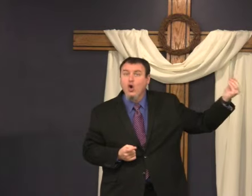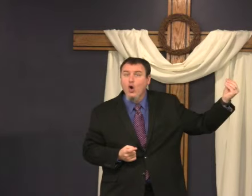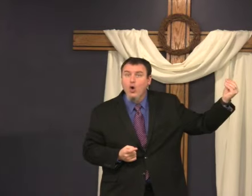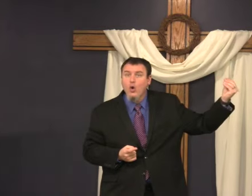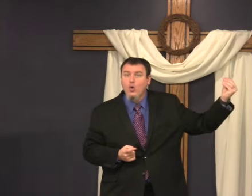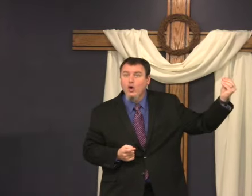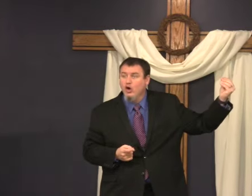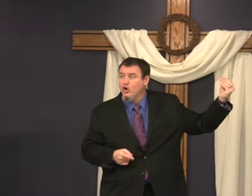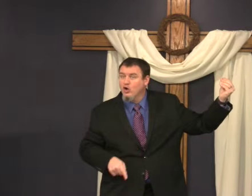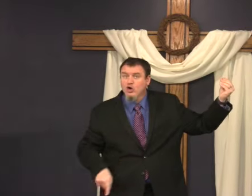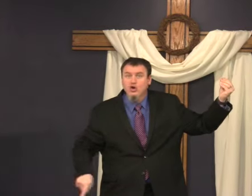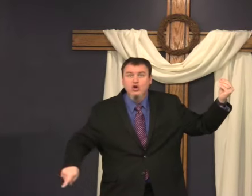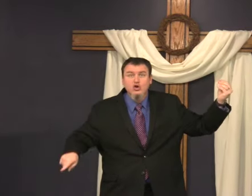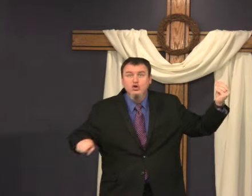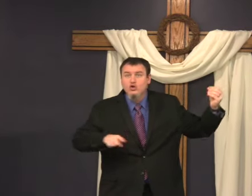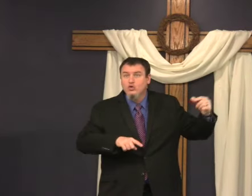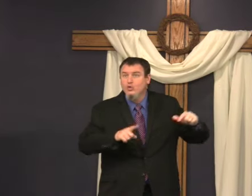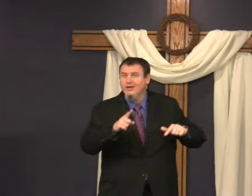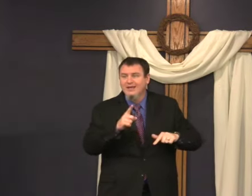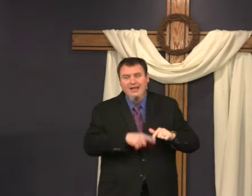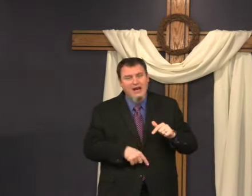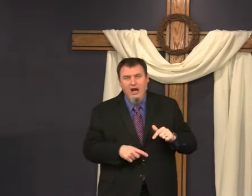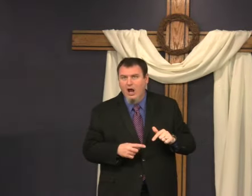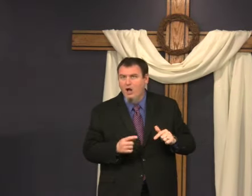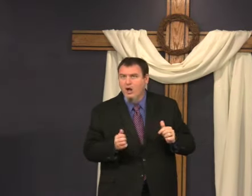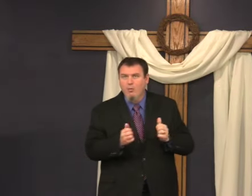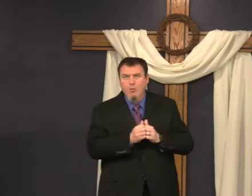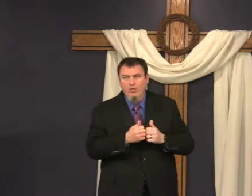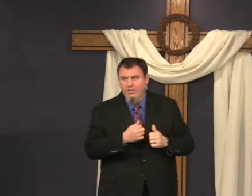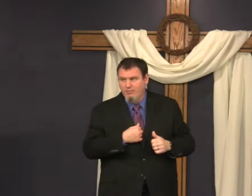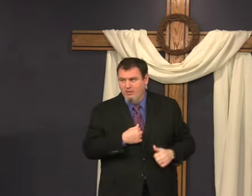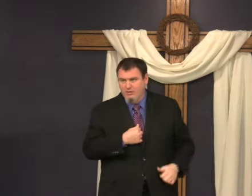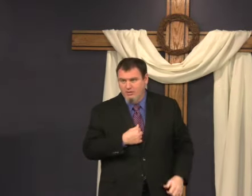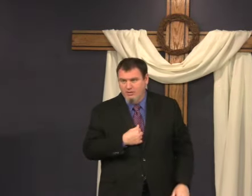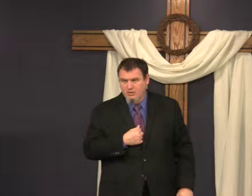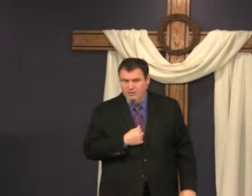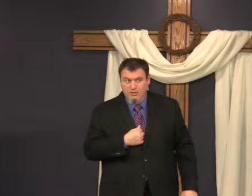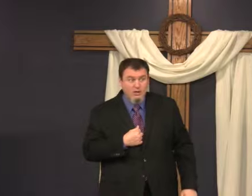Whither I go, ye cannot come.